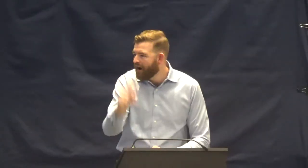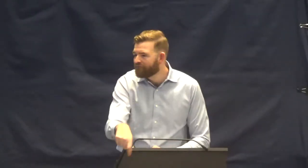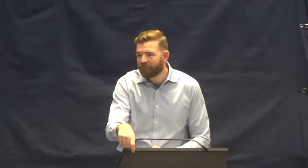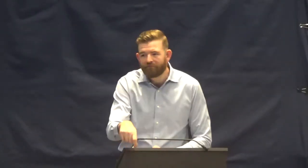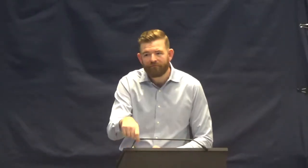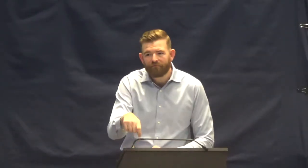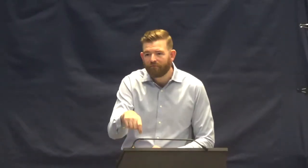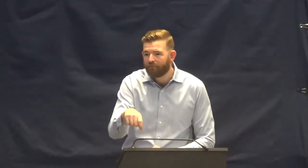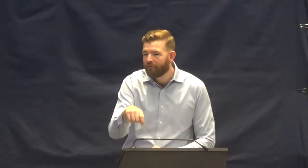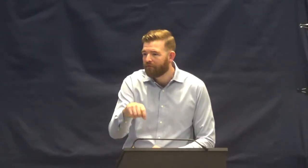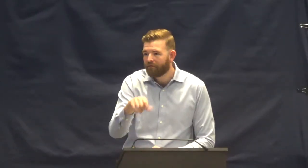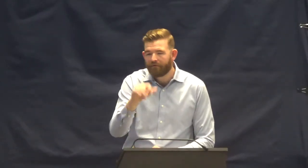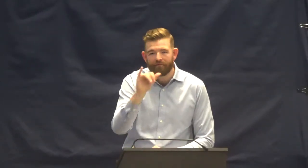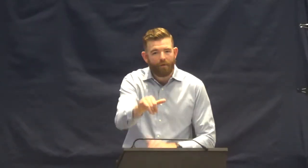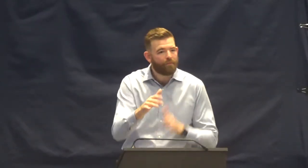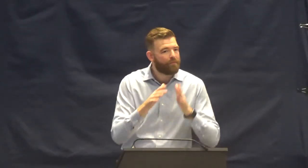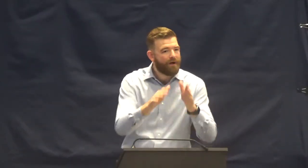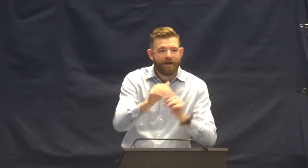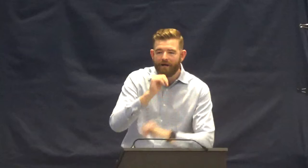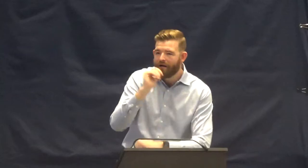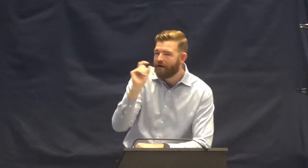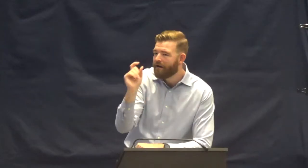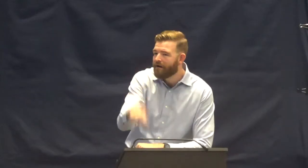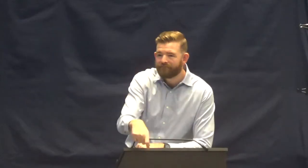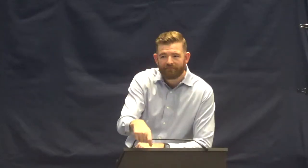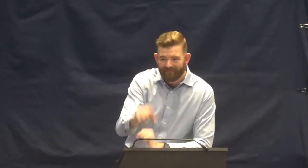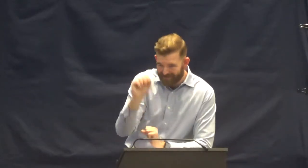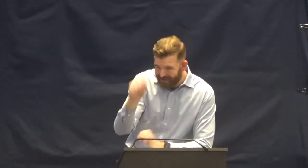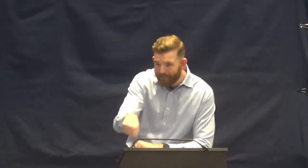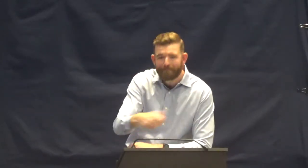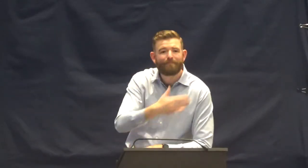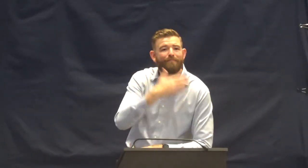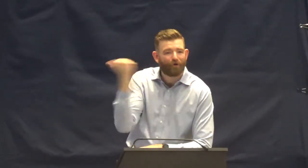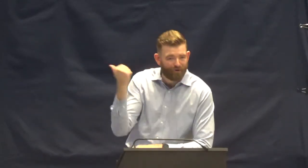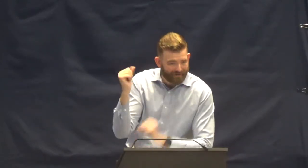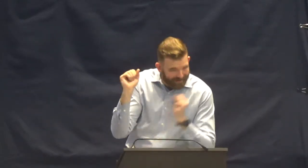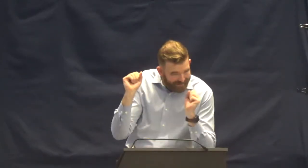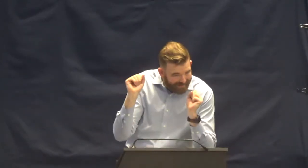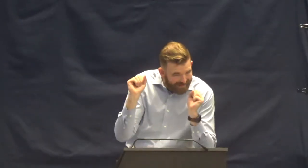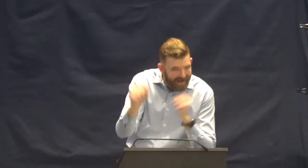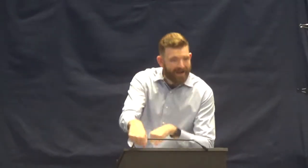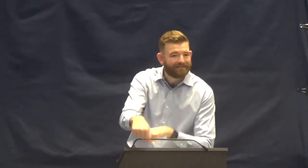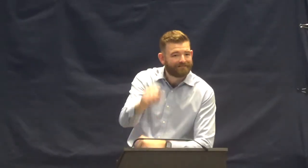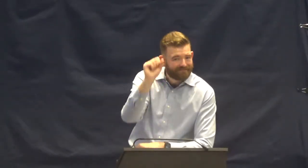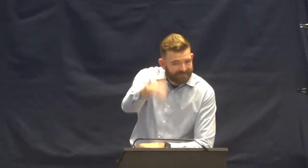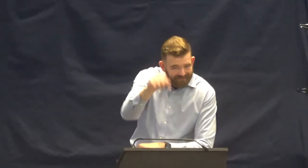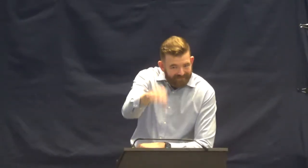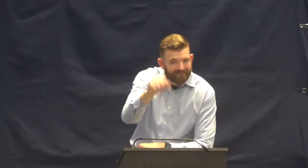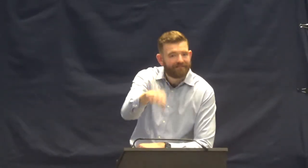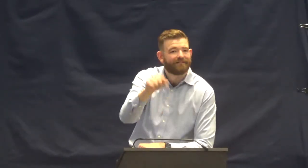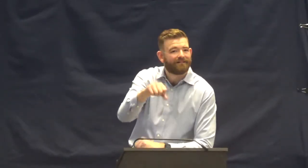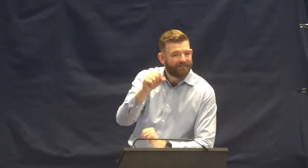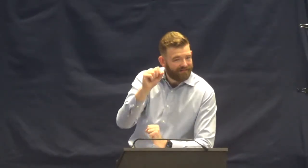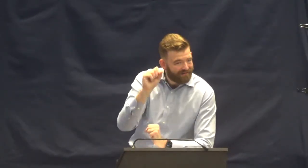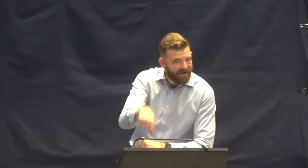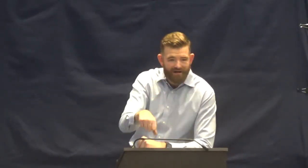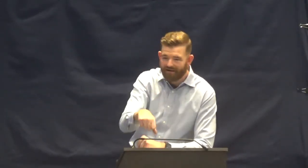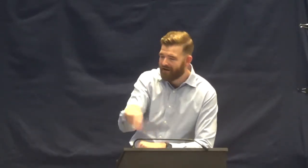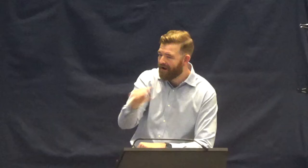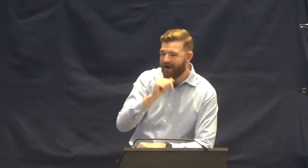And don't say, I accept that I can't hear. And don't. That's how you've historically approached it. But don't approach it